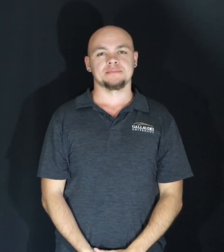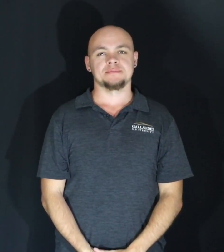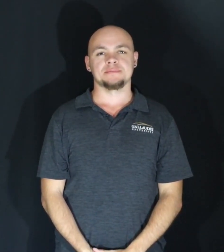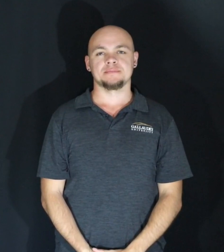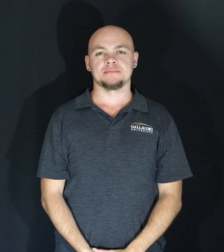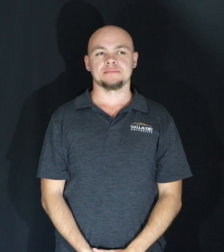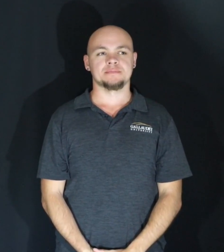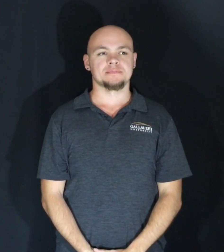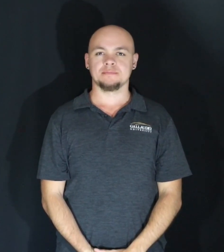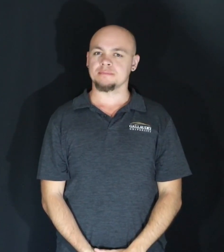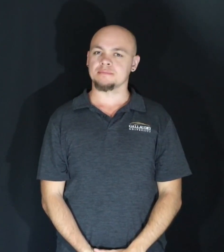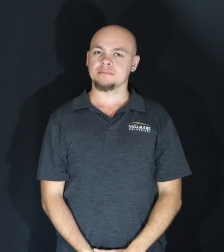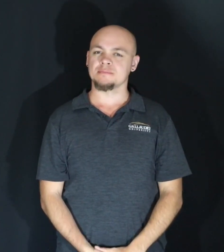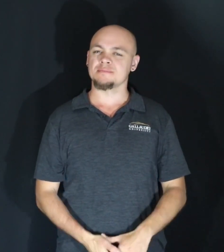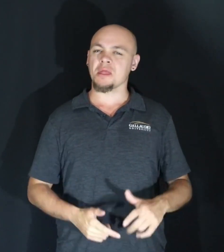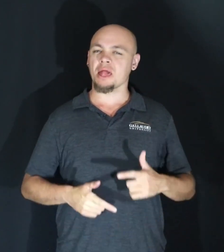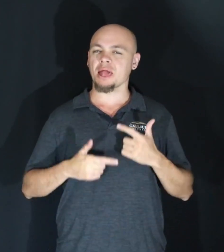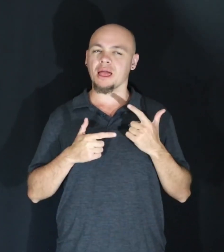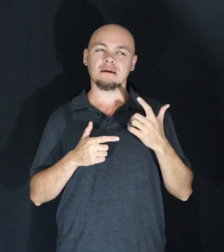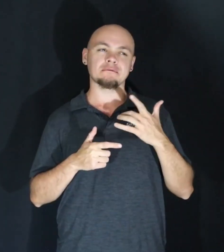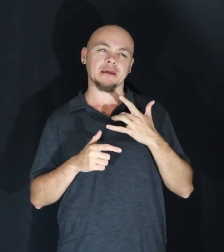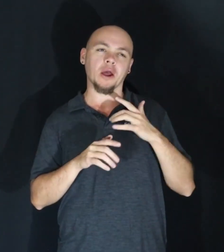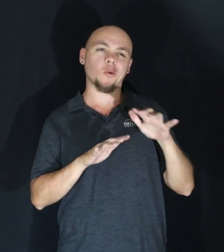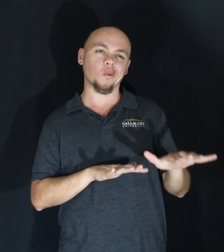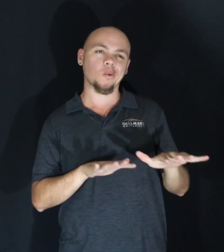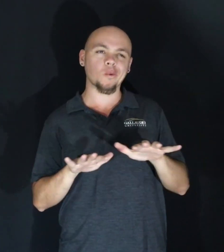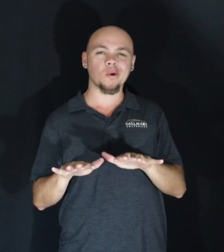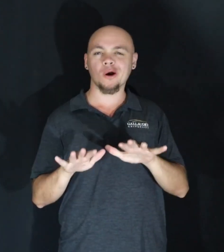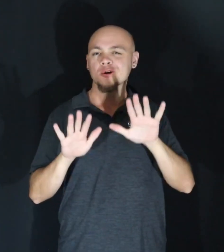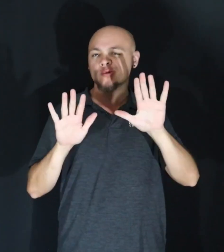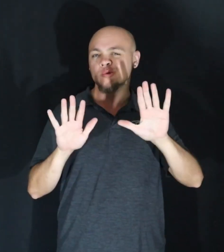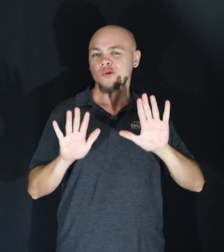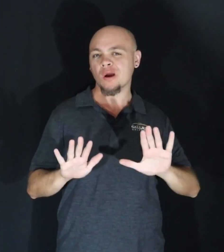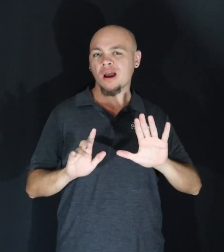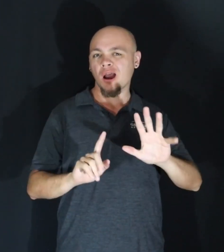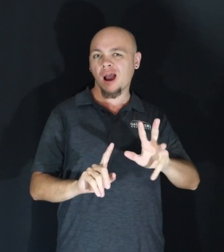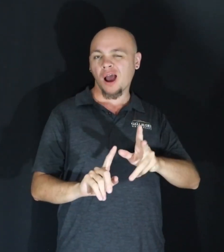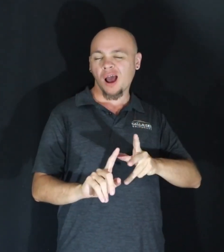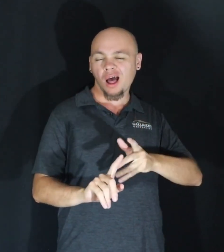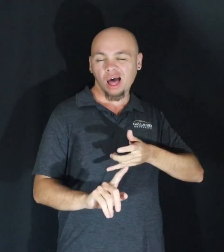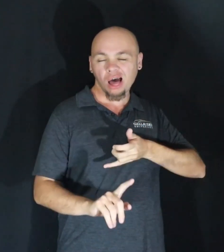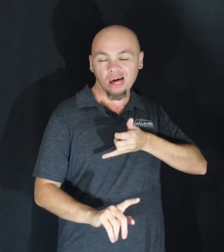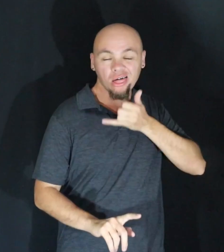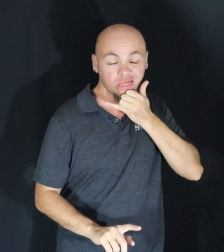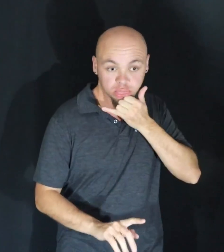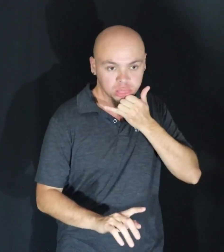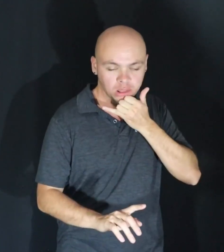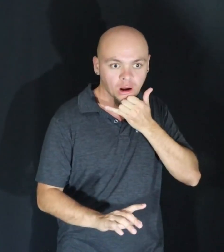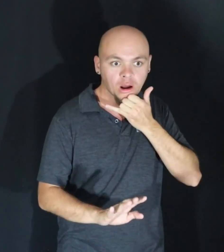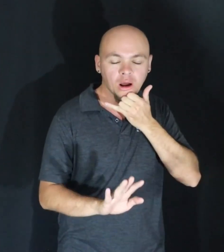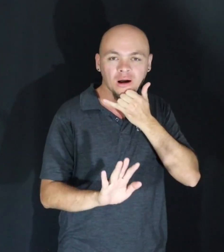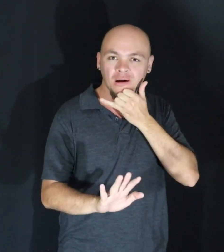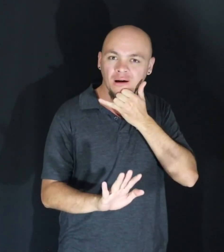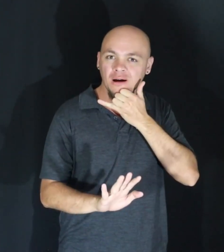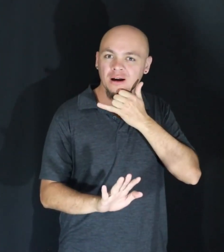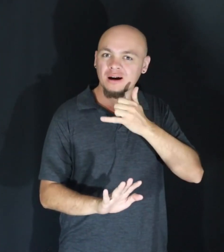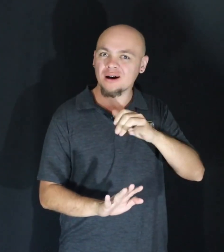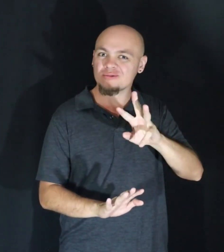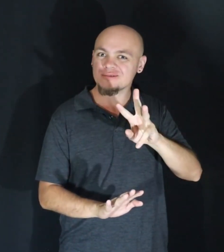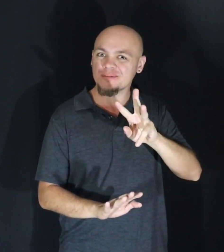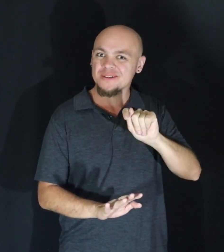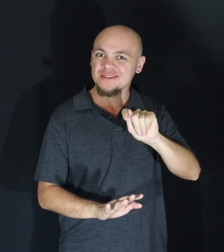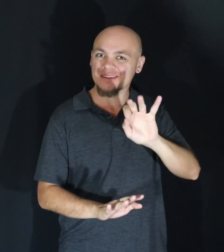Have you ever been cruising along in life, everything going just great, and then all of a sudden, bam, you get hit with a WTF